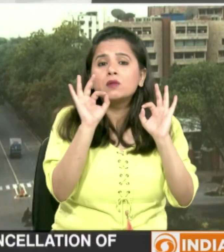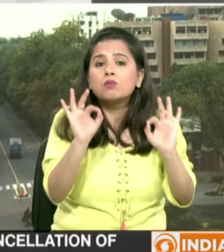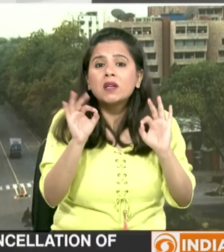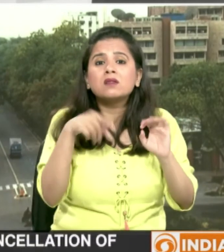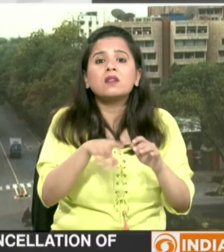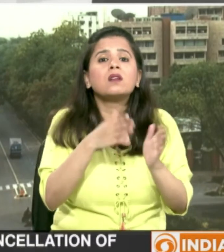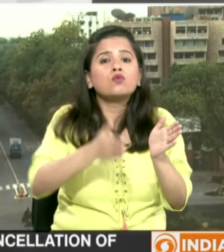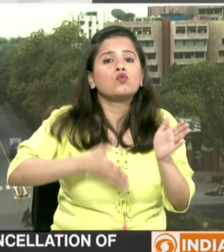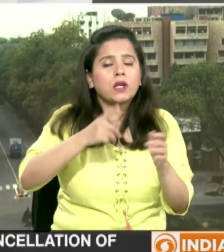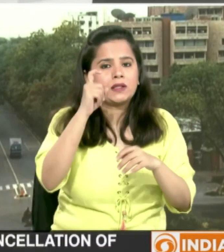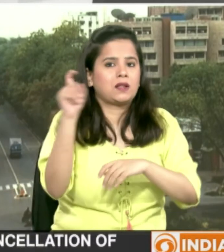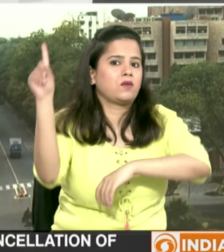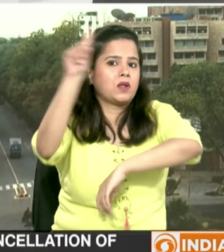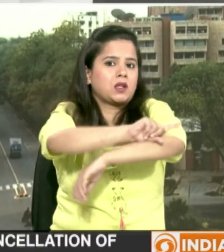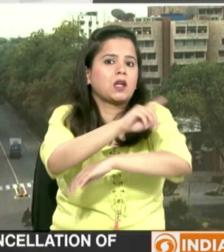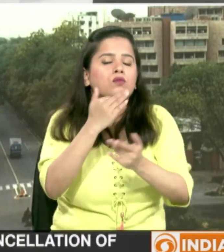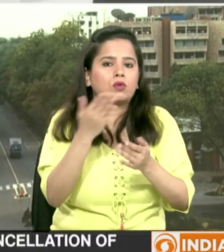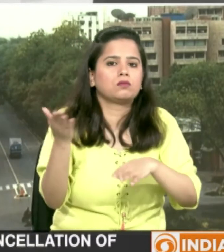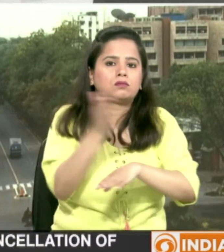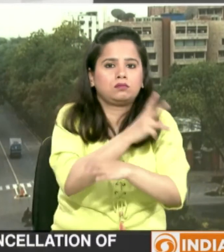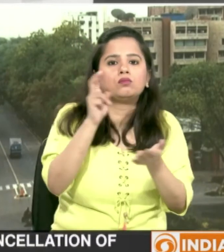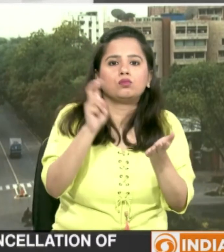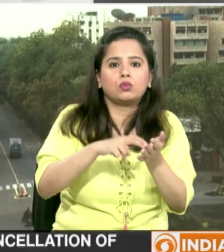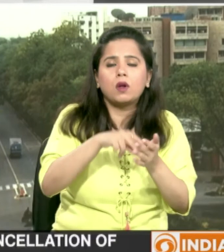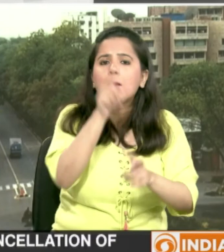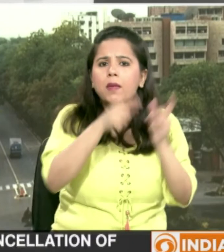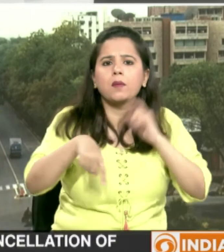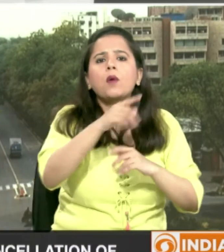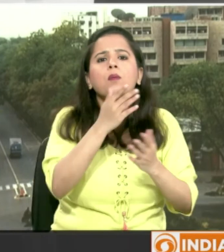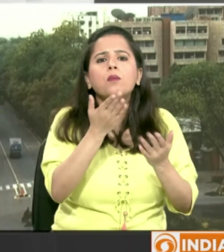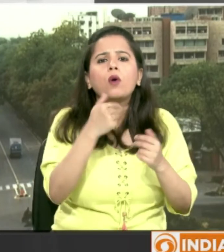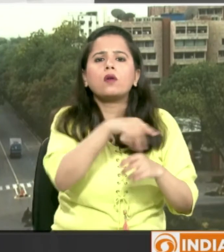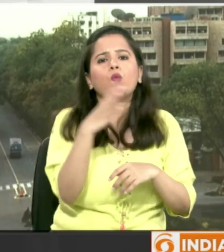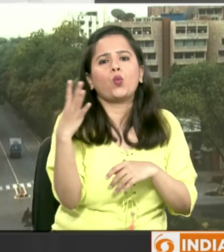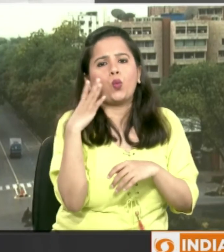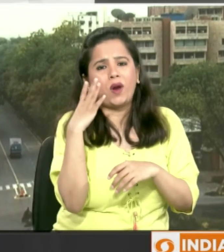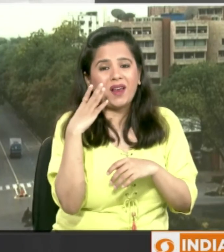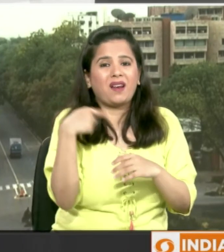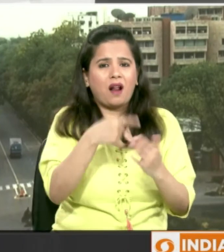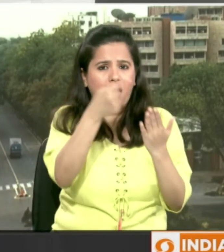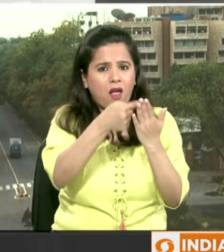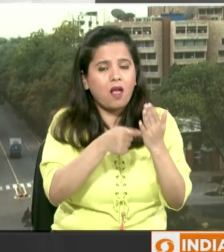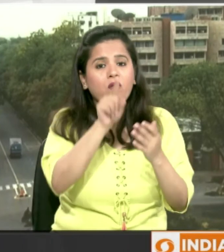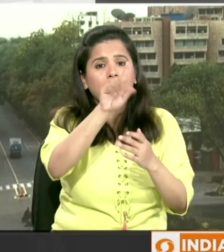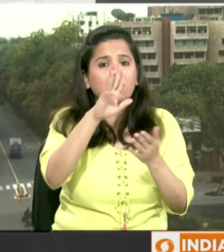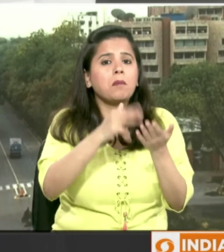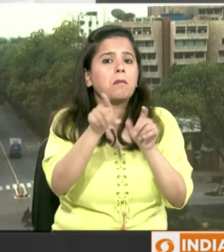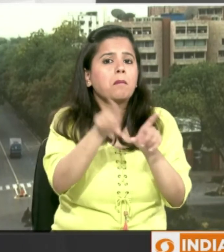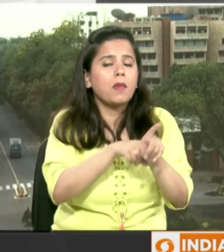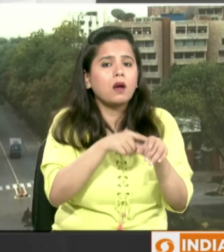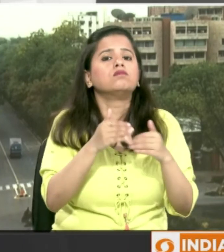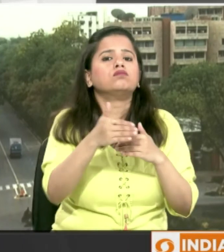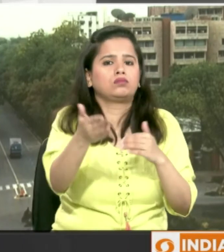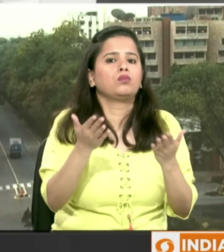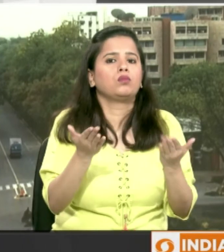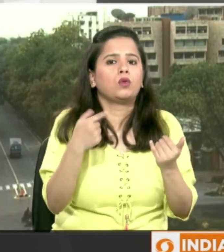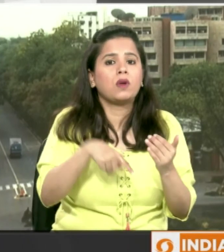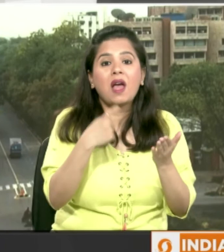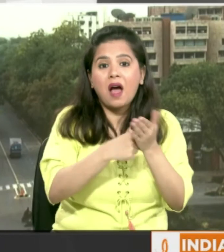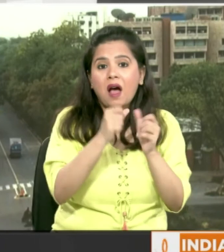kept for 7 days, passengers will be able to book the tickets for the waiting list from the 15th. And there will be